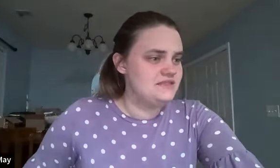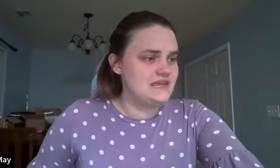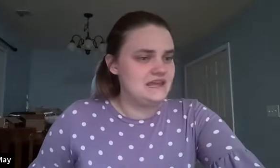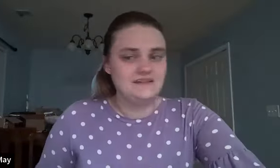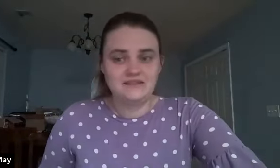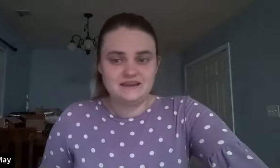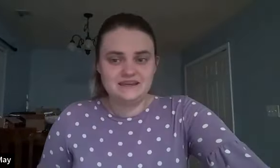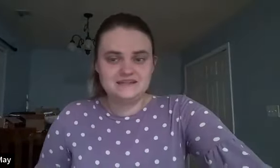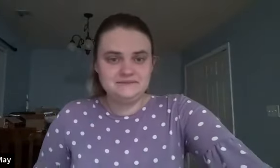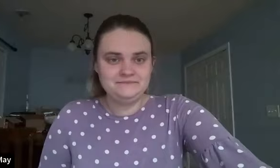Then lion.